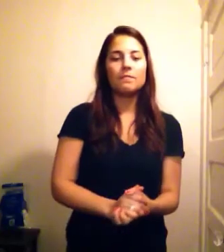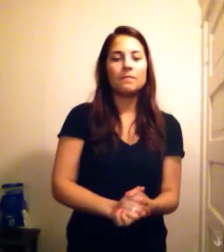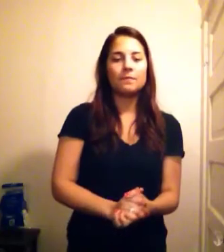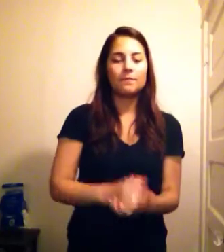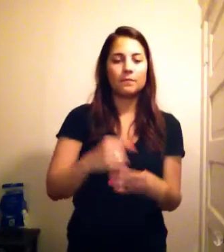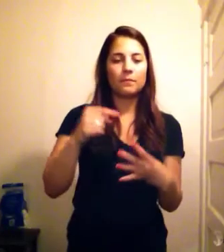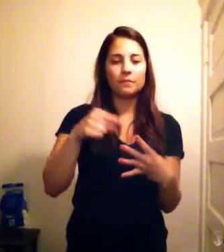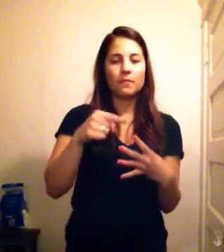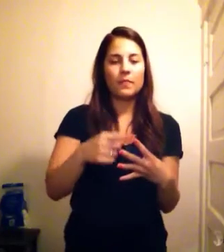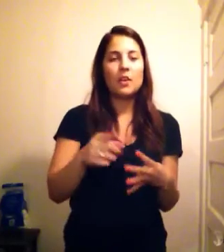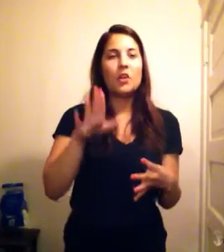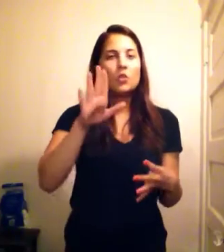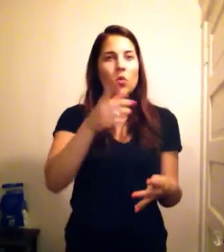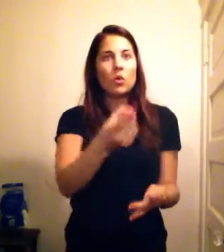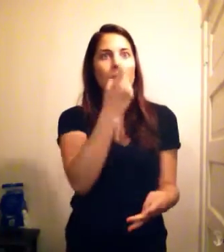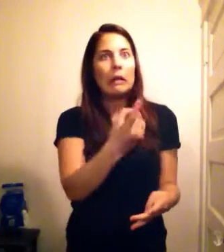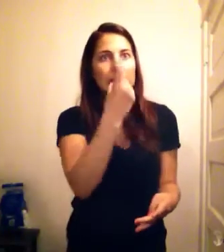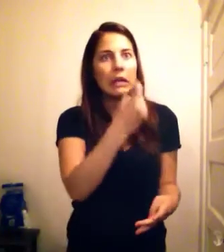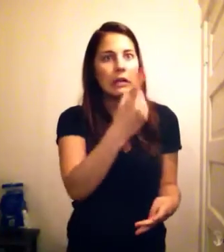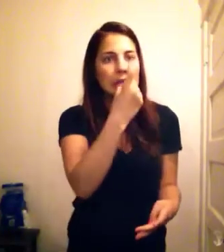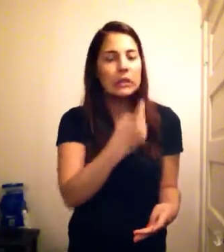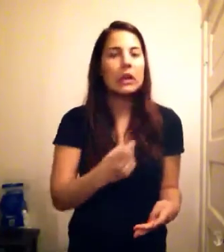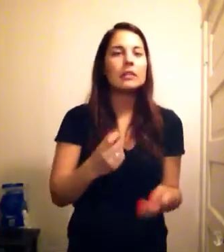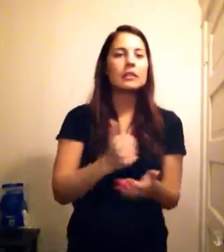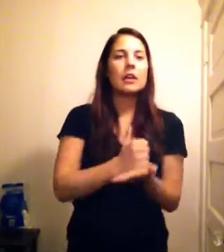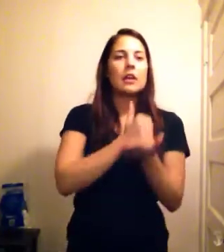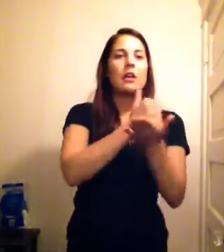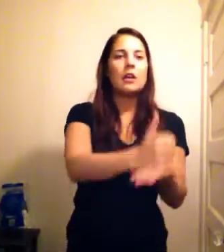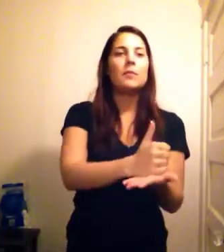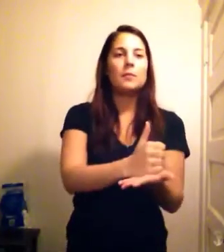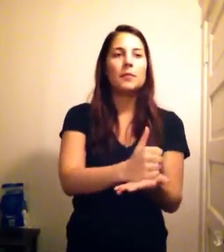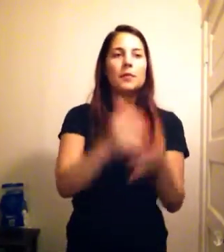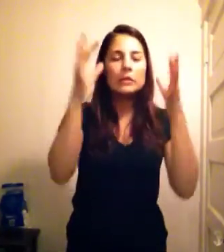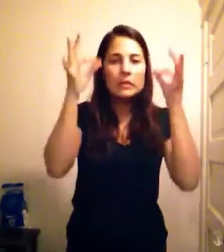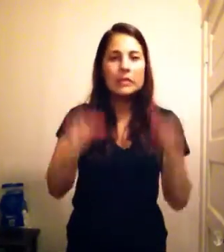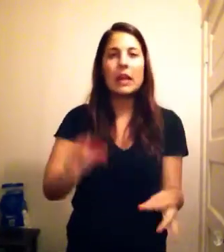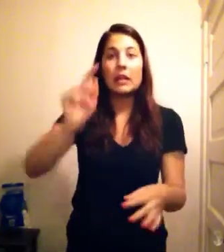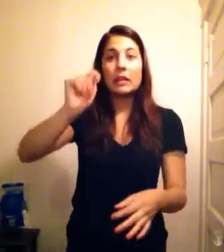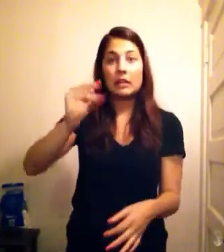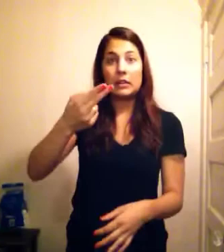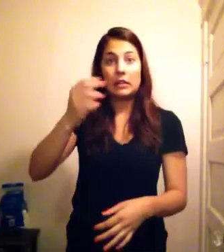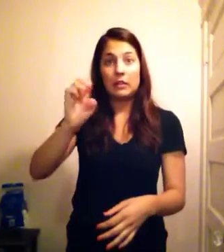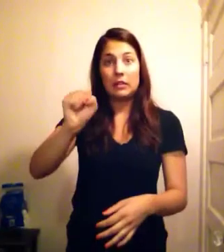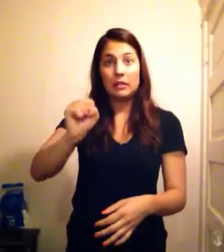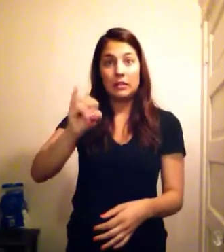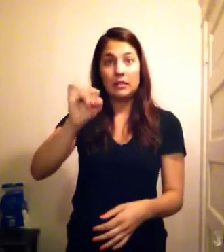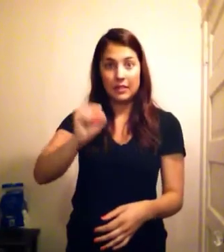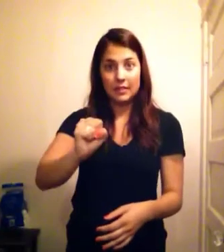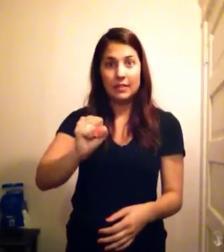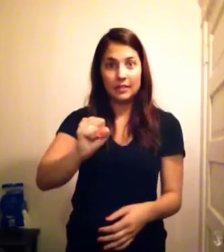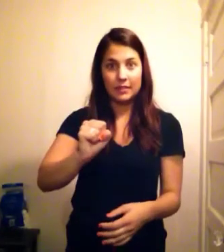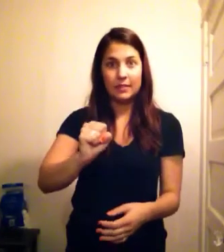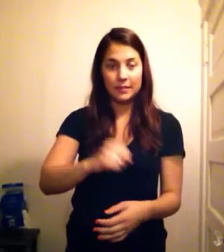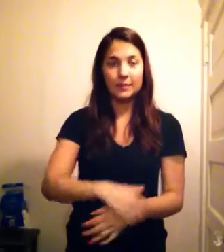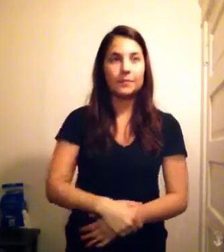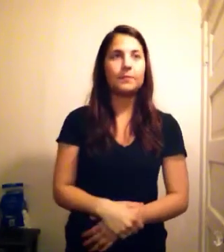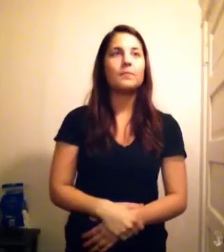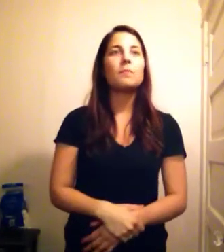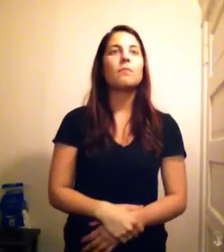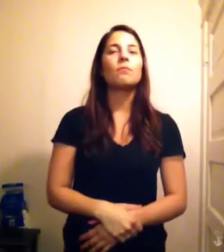thesis is not explicit, try to figure out how you would define it yourself. The second step is foreshadowing, where you try to